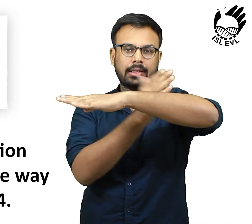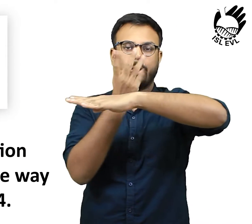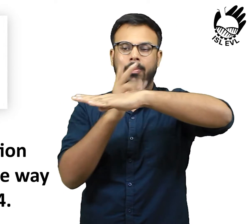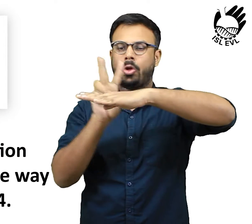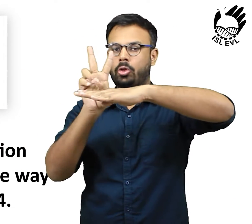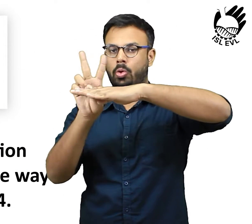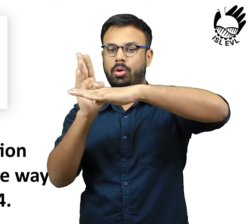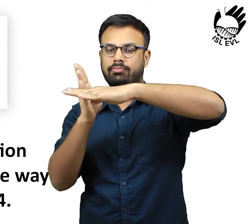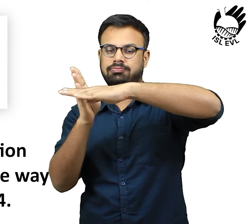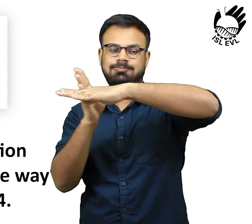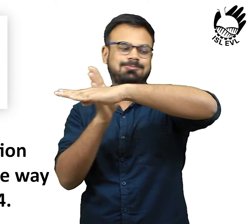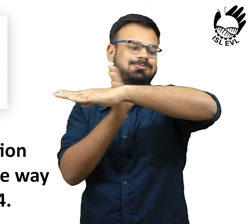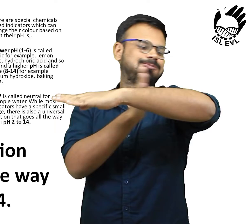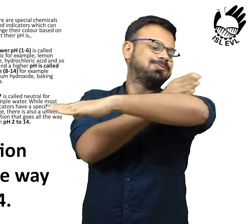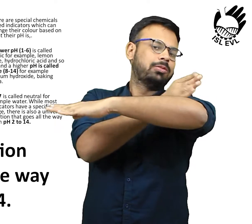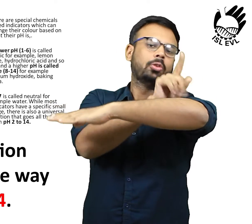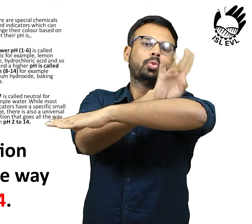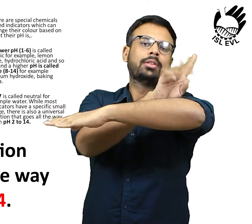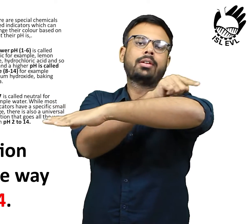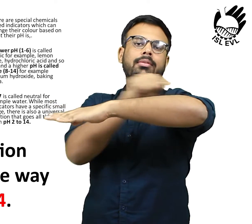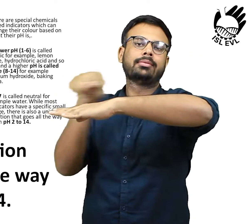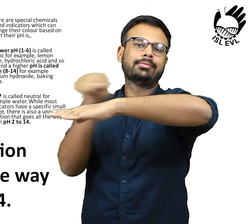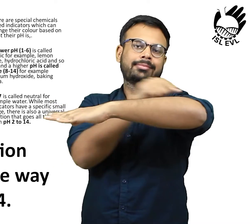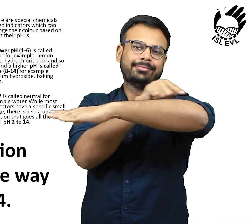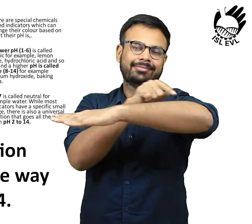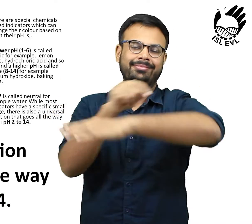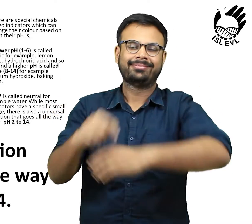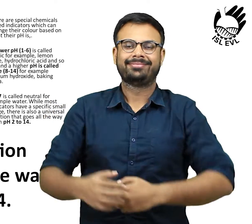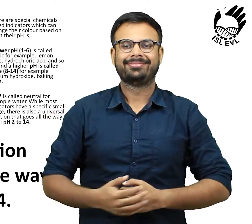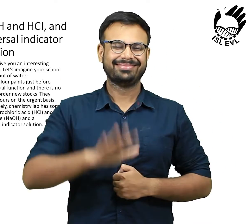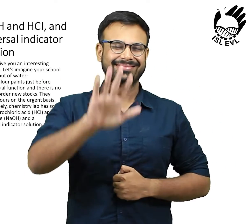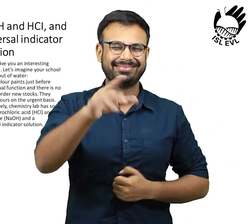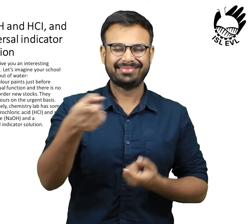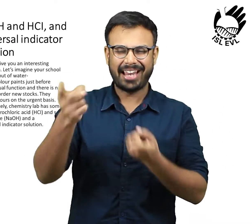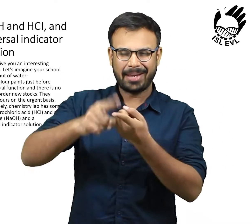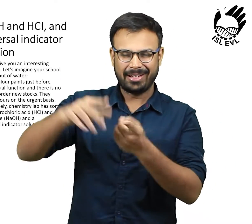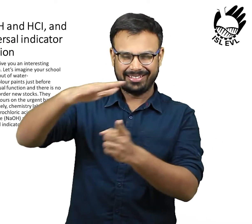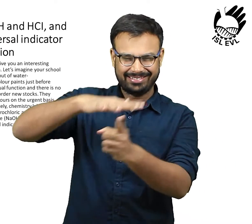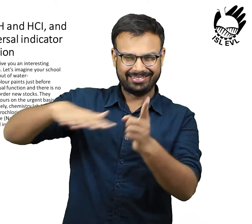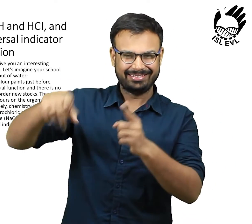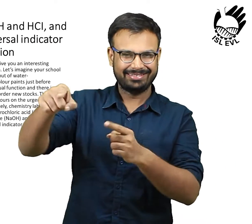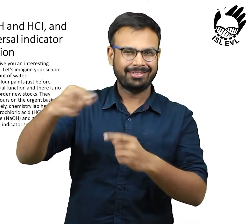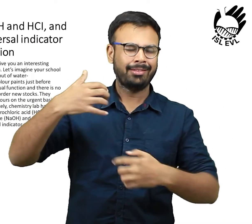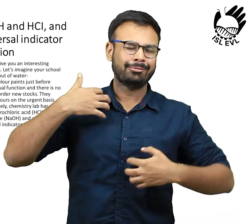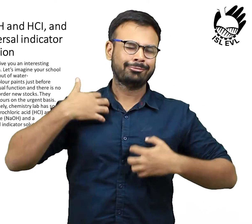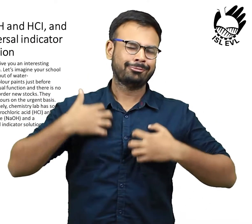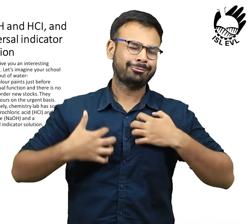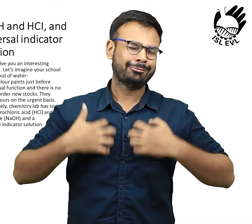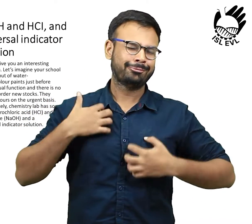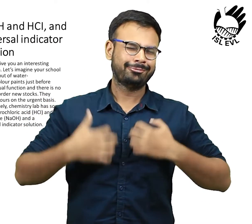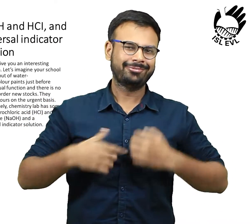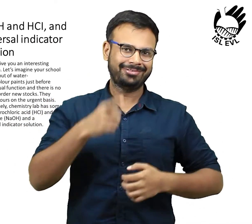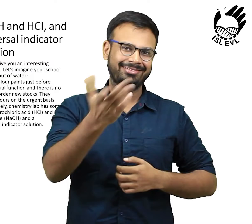can be used to measure pH all the way from 2 to 14.